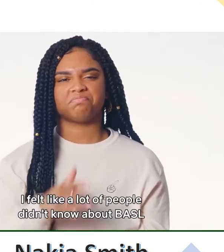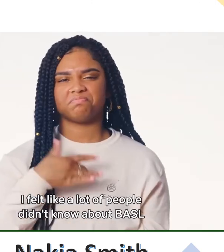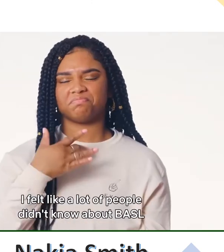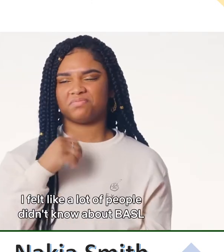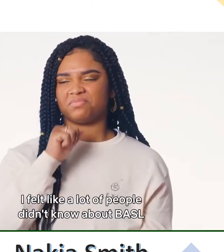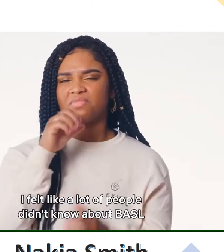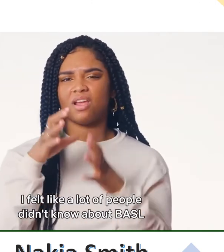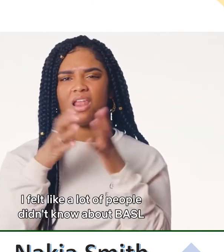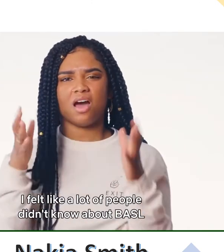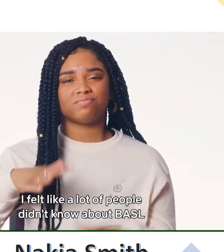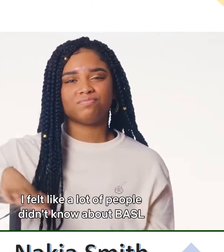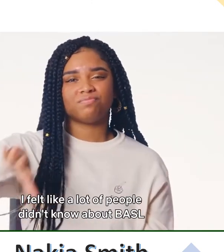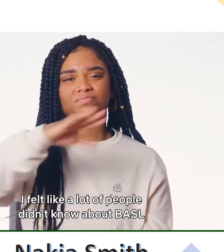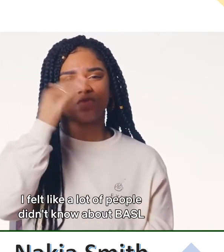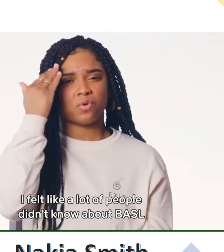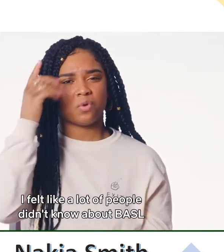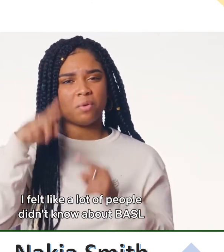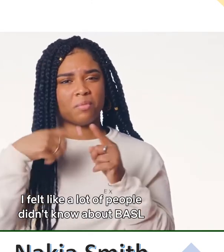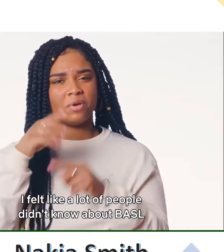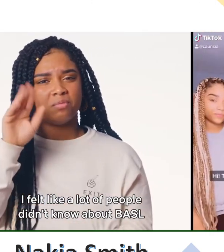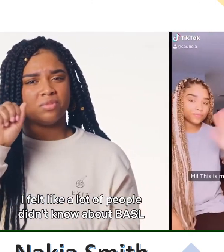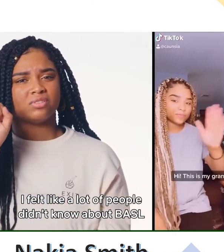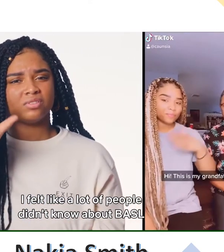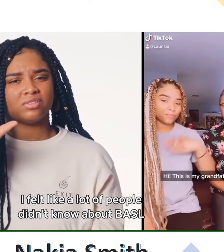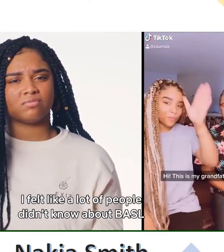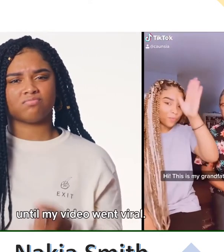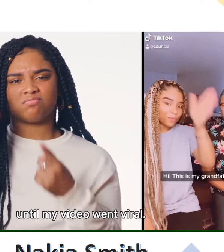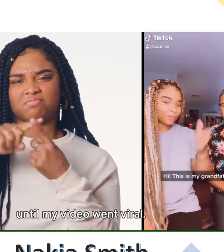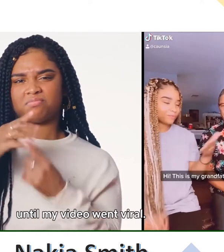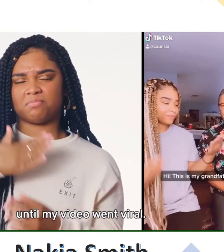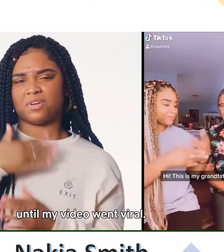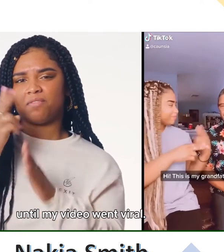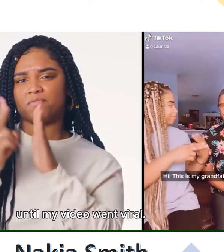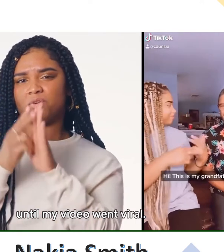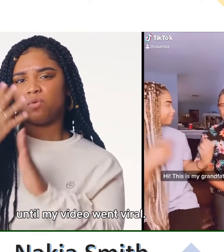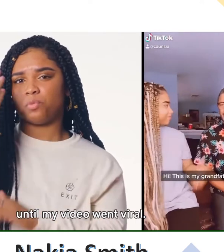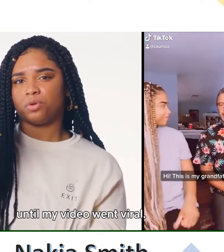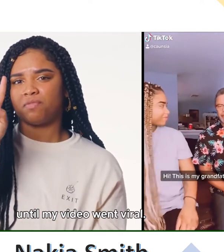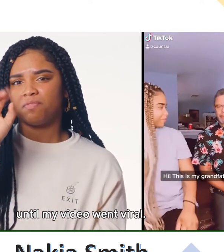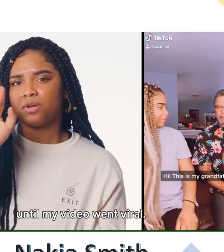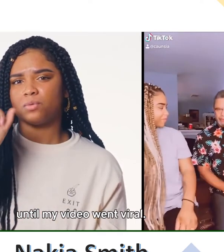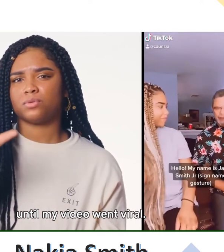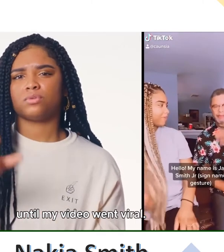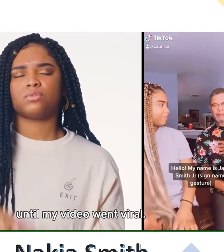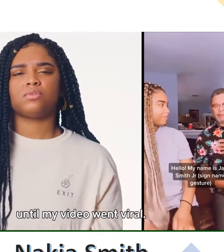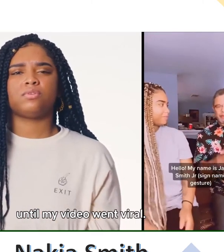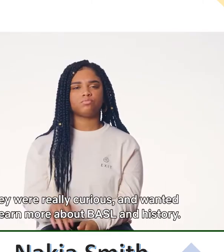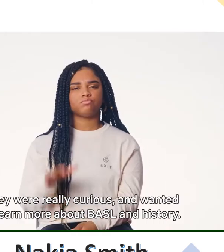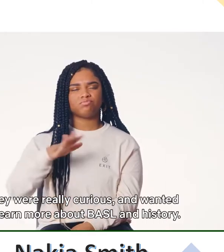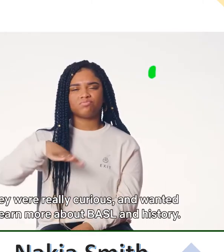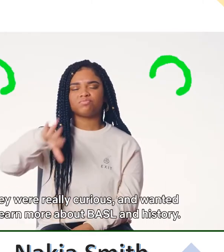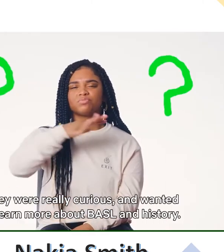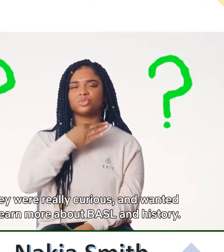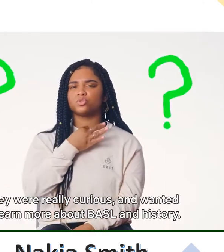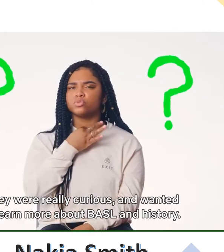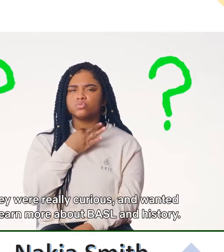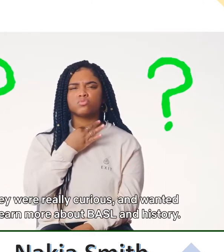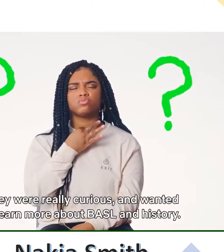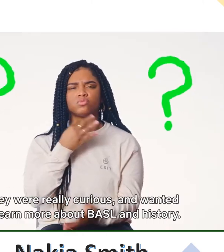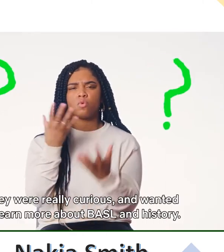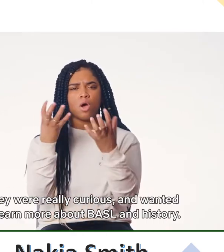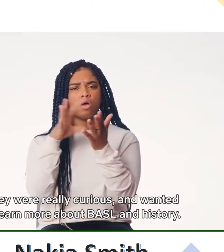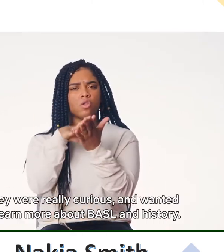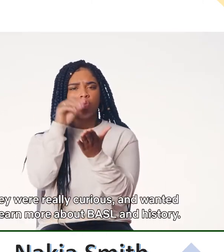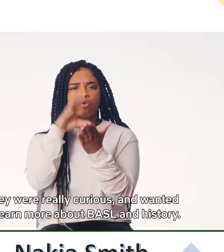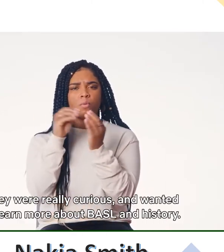I felt like a lot of people didn't know about B-A-S-L until my video went viral. They were really